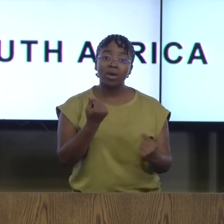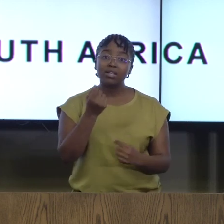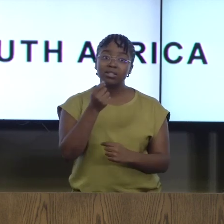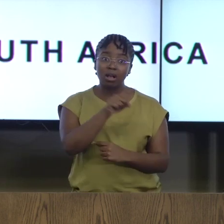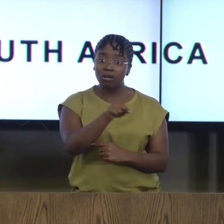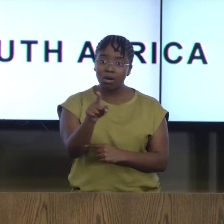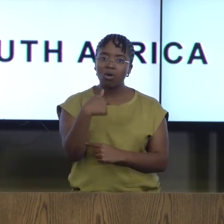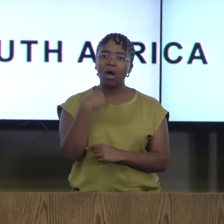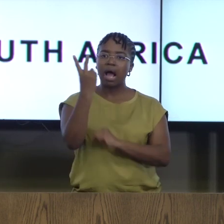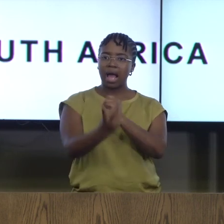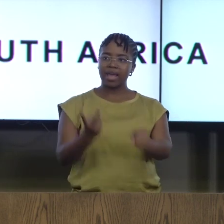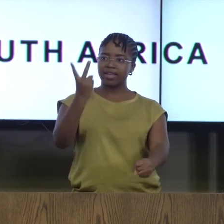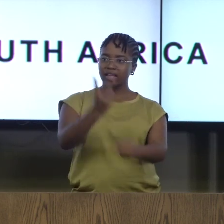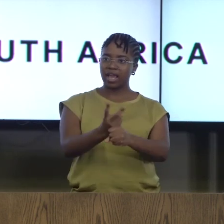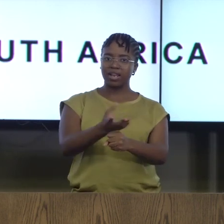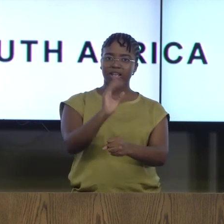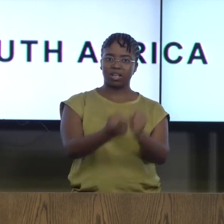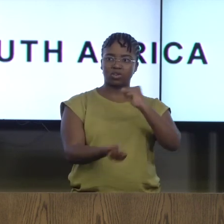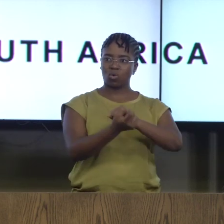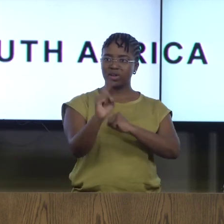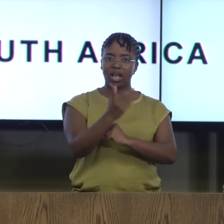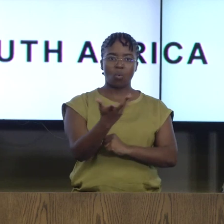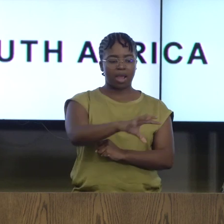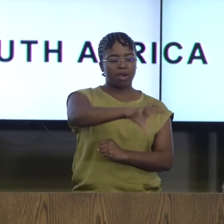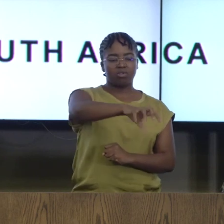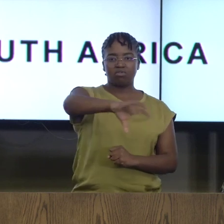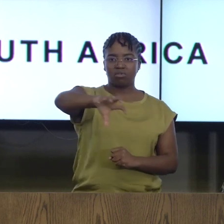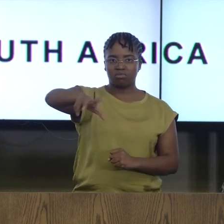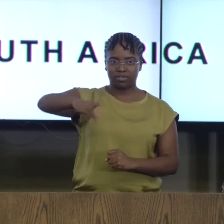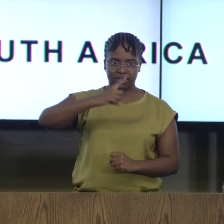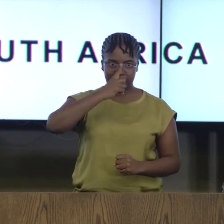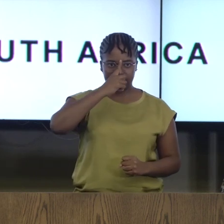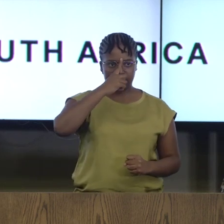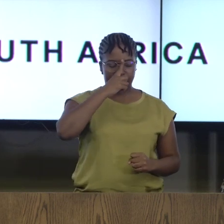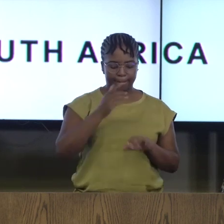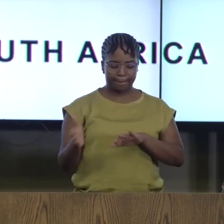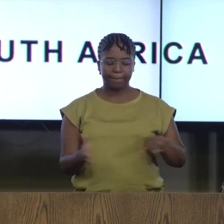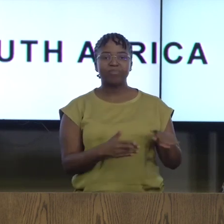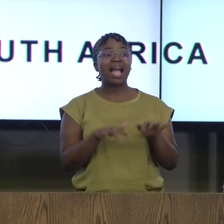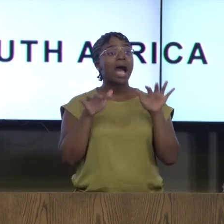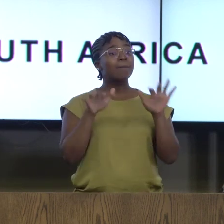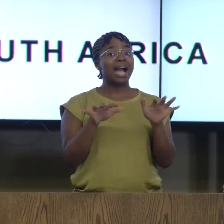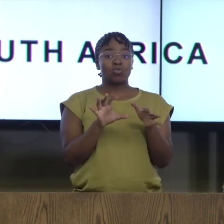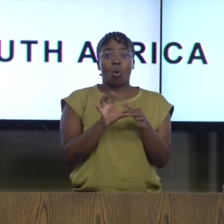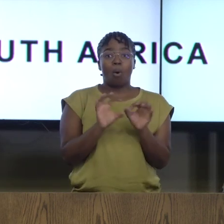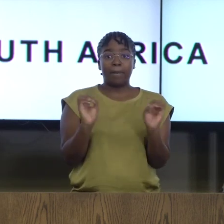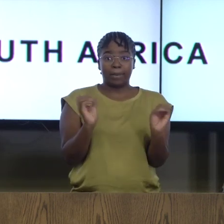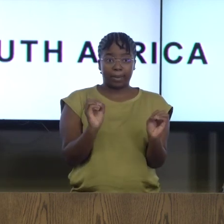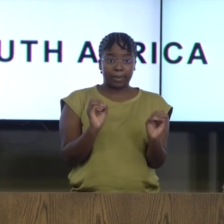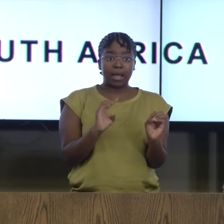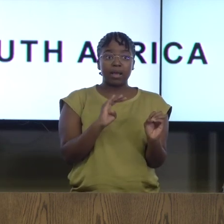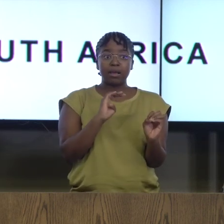Again, the distribution ifuneka yenzeke ema-provincini. The homeless, kubuzwa ngokuthi, are we going